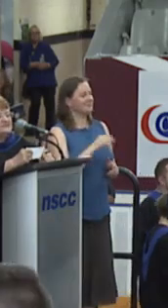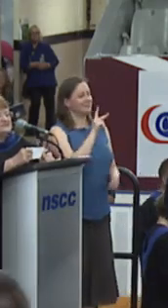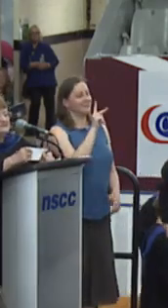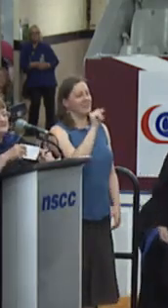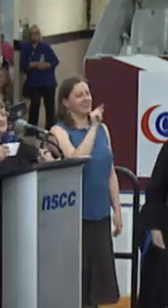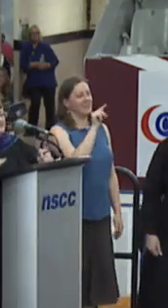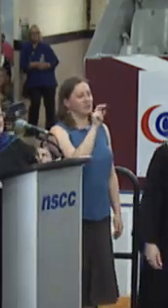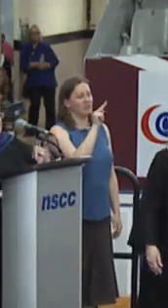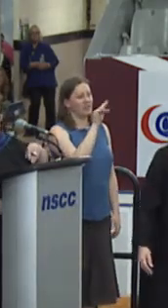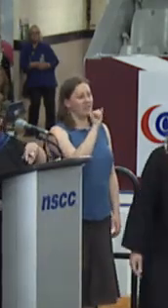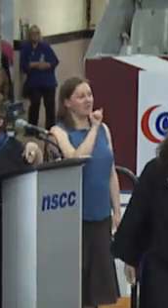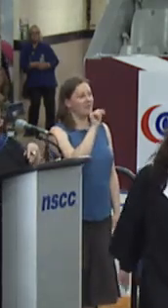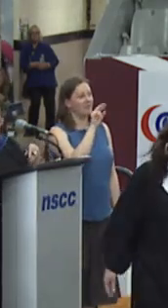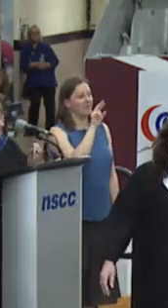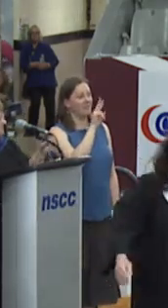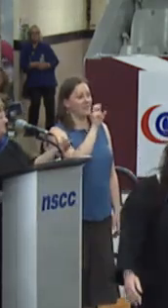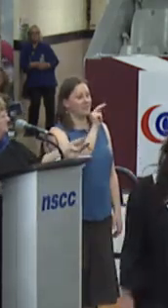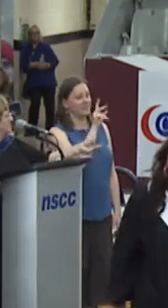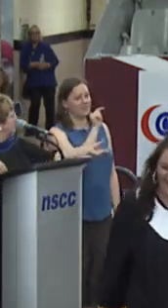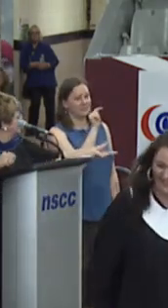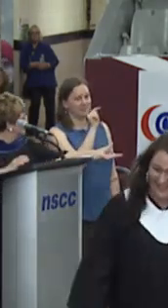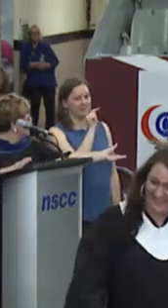Katrina Vincent.